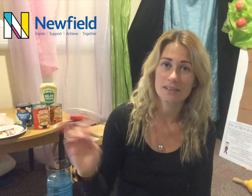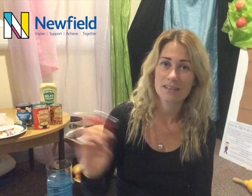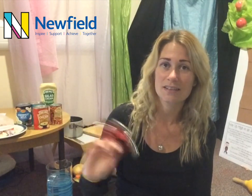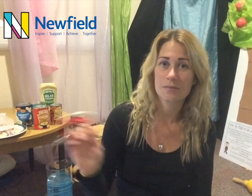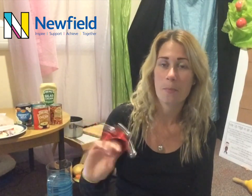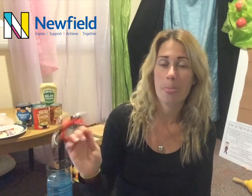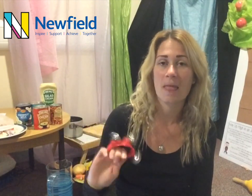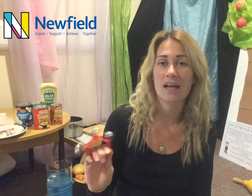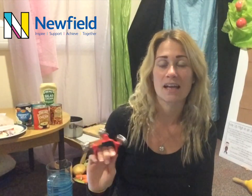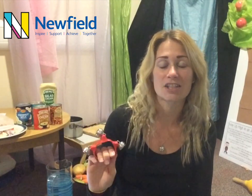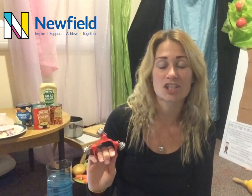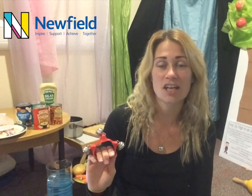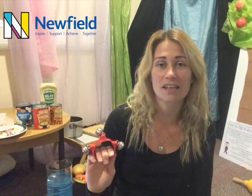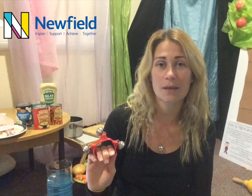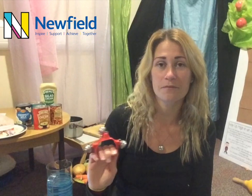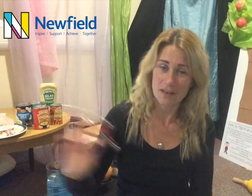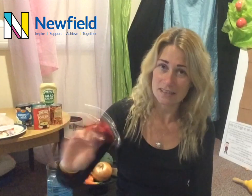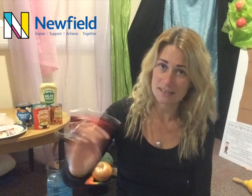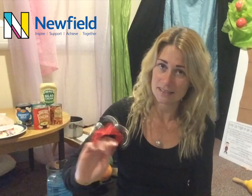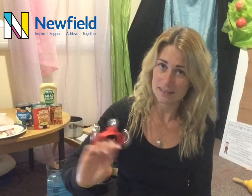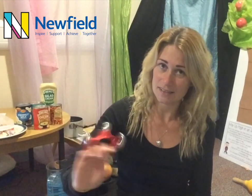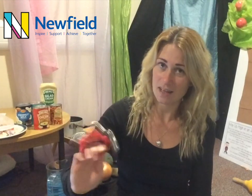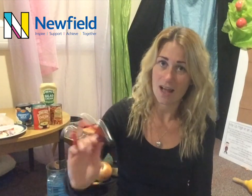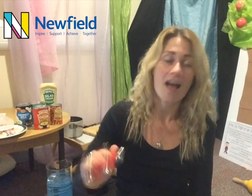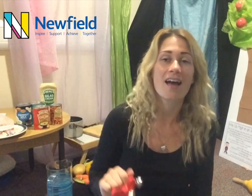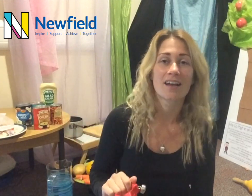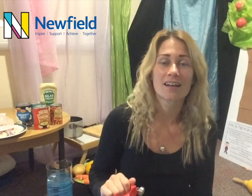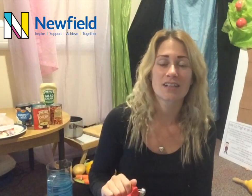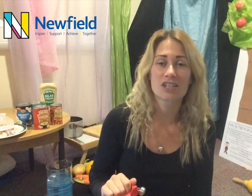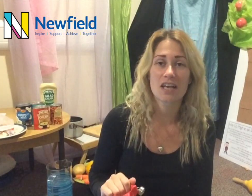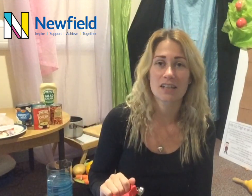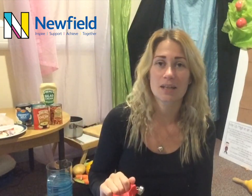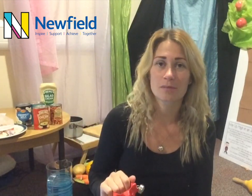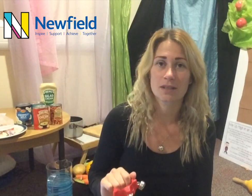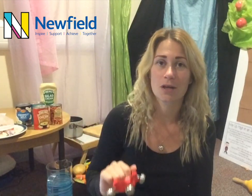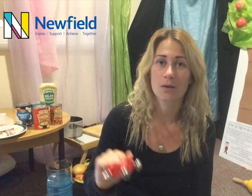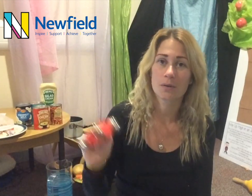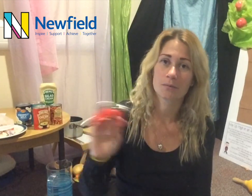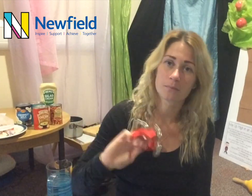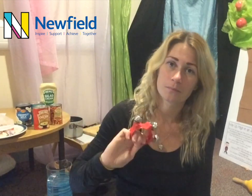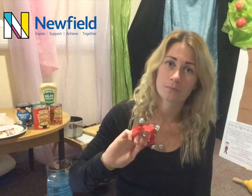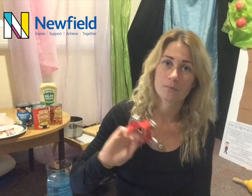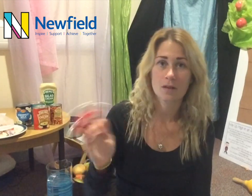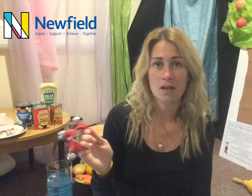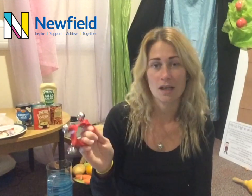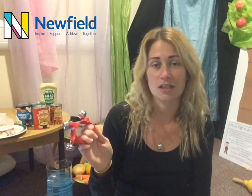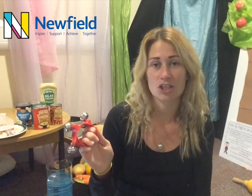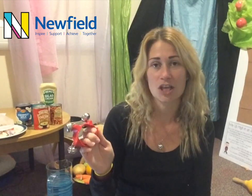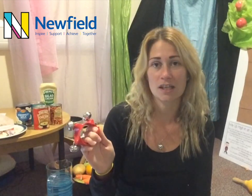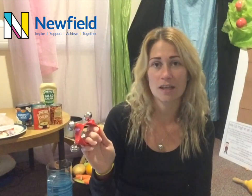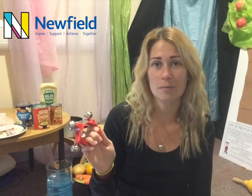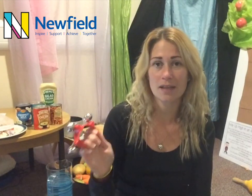bells? Can you shake them fast? Can you shake them slow? Can you shake them